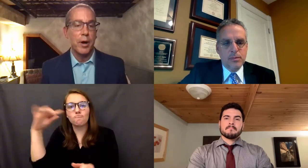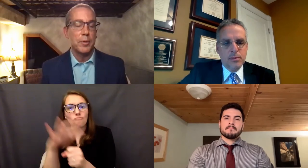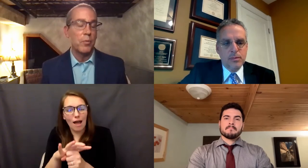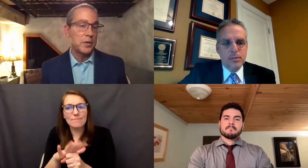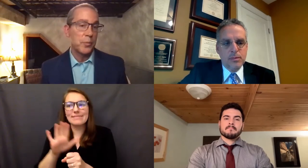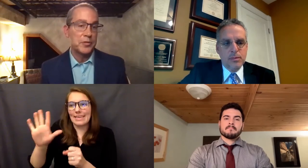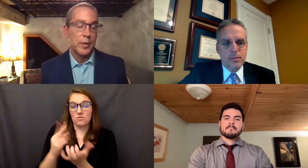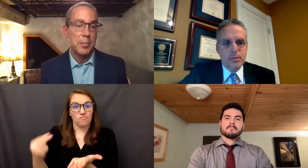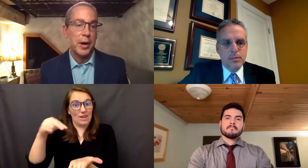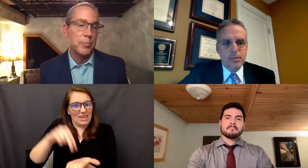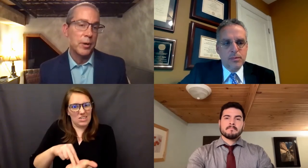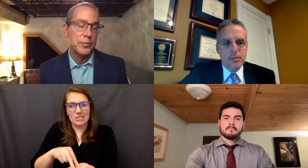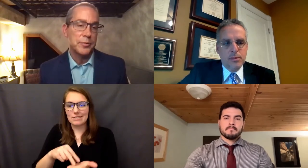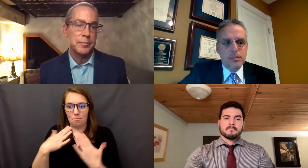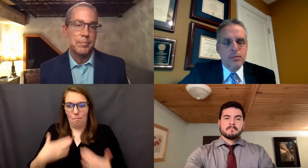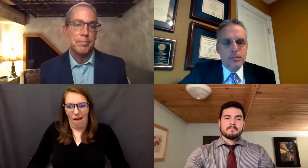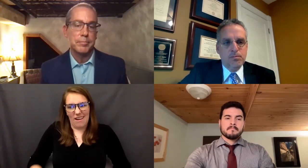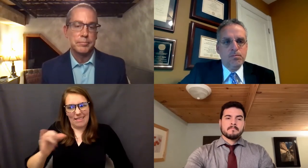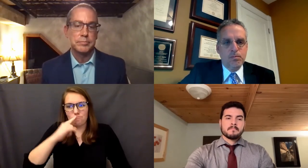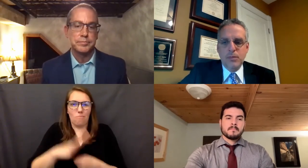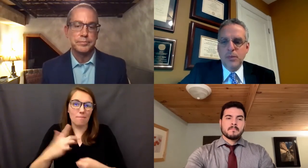resurrected body promises.